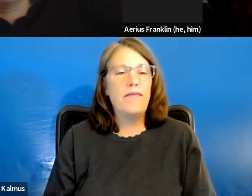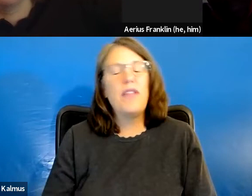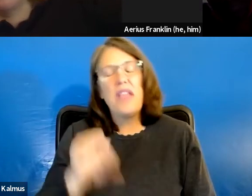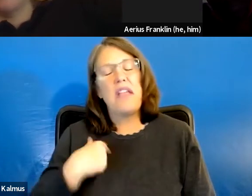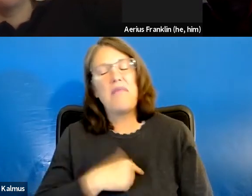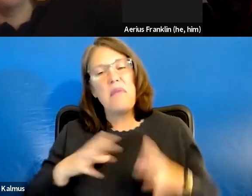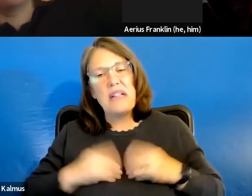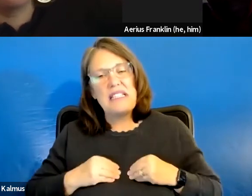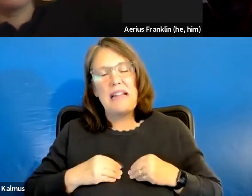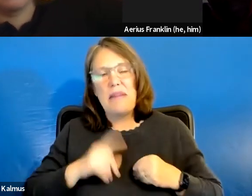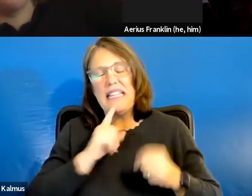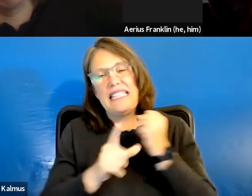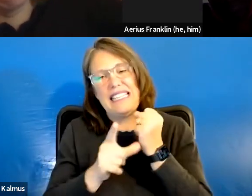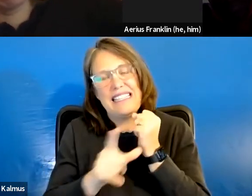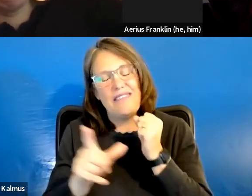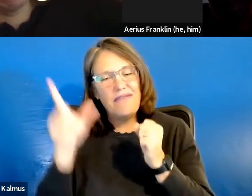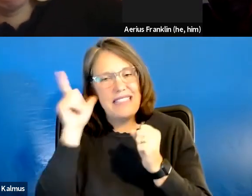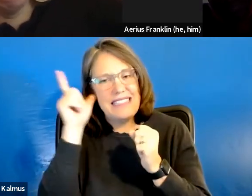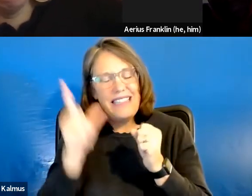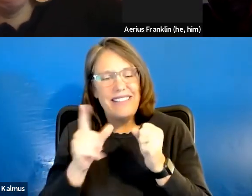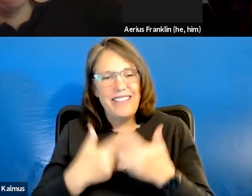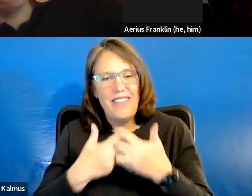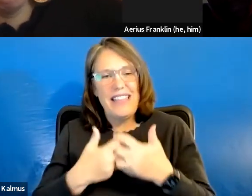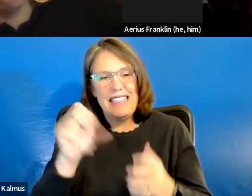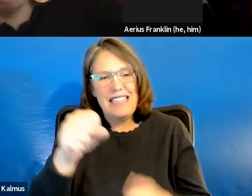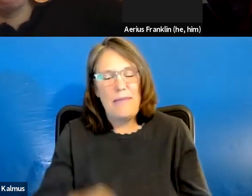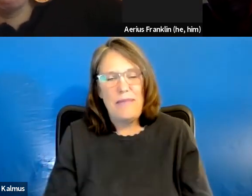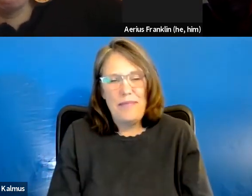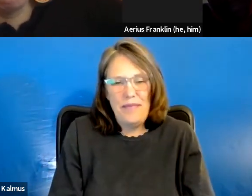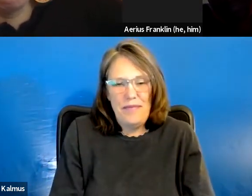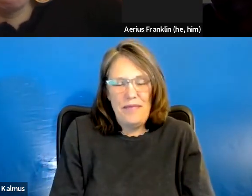take that. What are assistive listening devices? Absolutely. You got it. Yep.